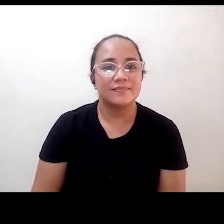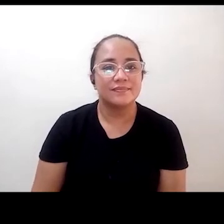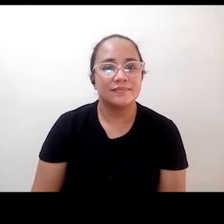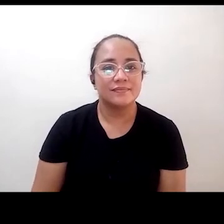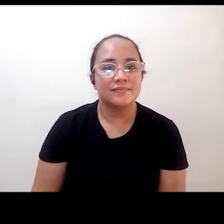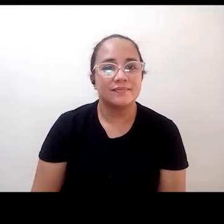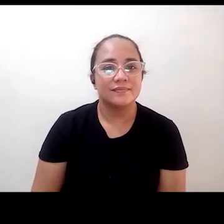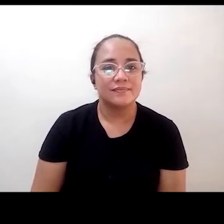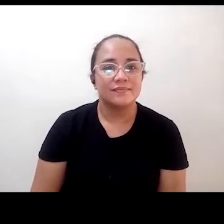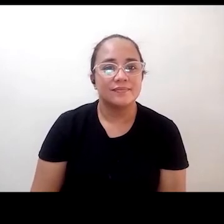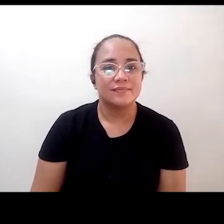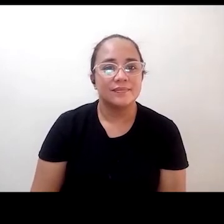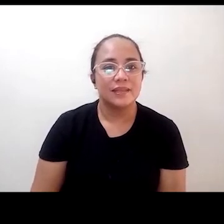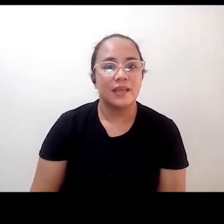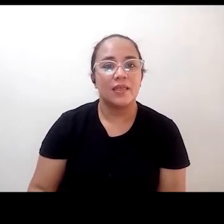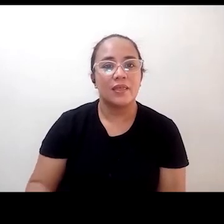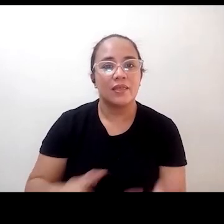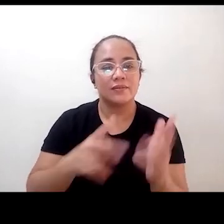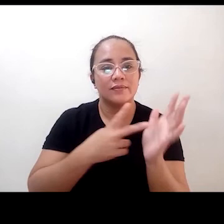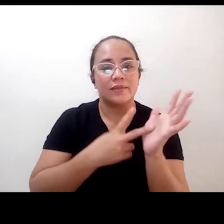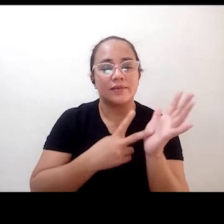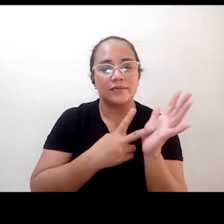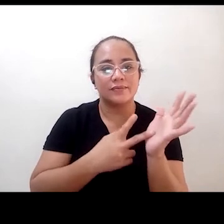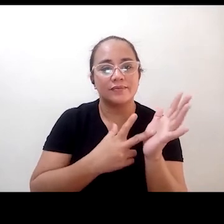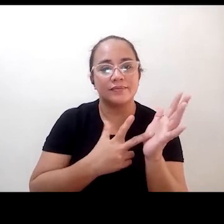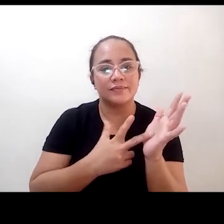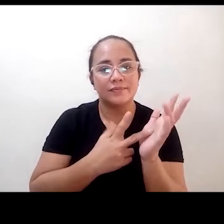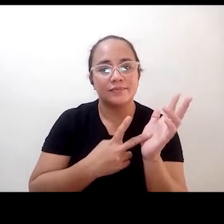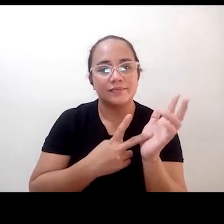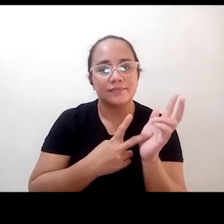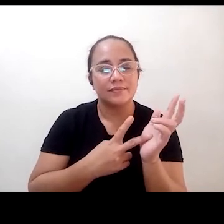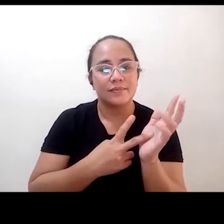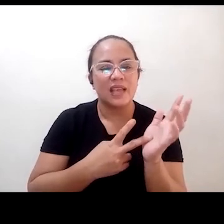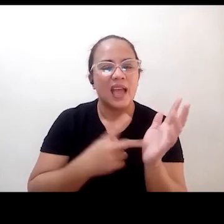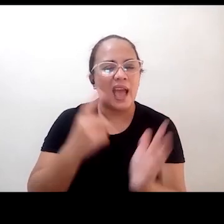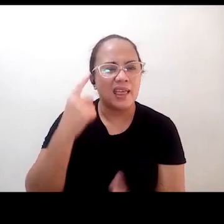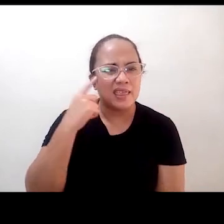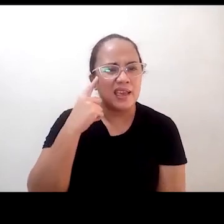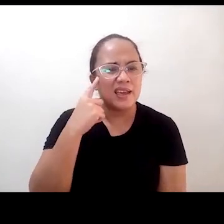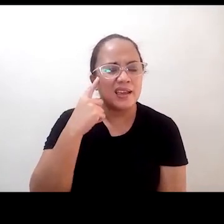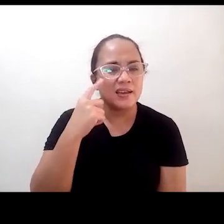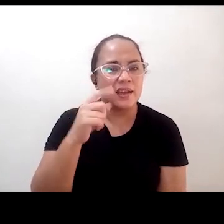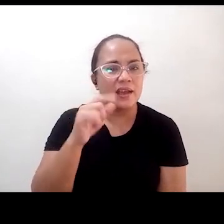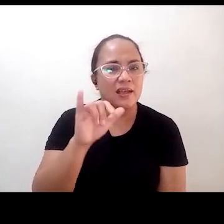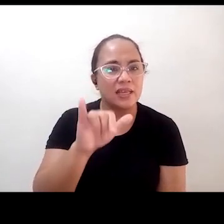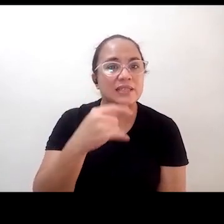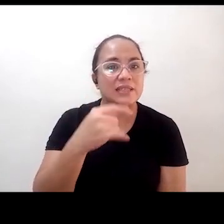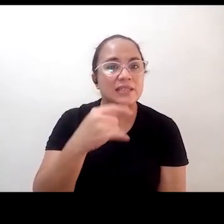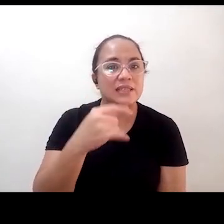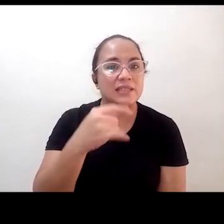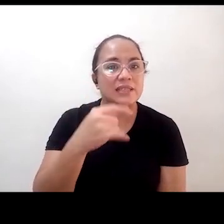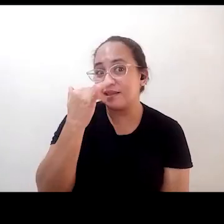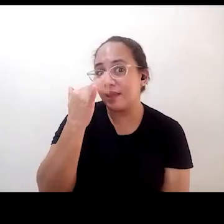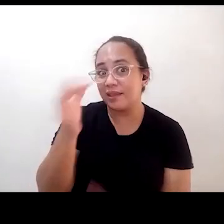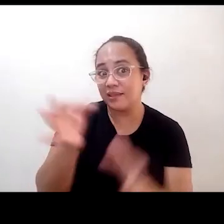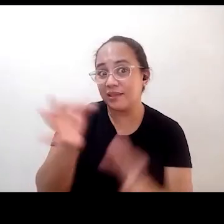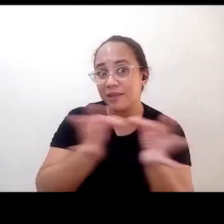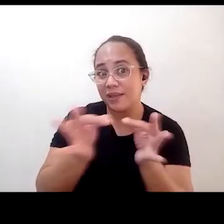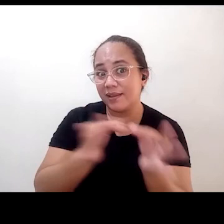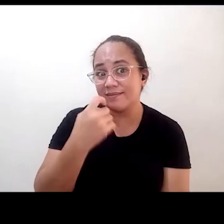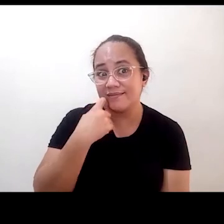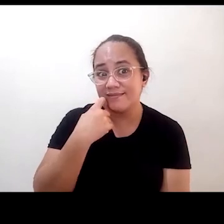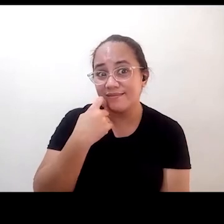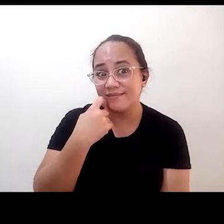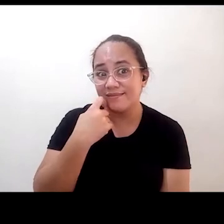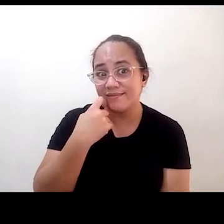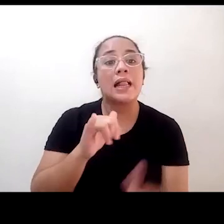And the third is violet. So I think this is what Nat was explaining. Anyway, this is how you can